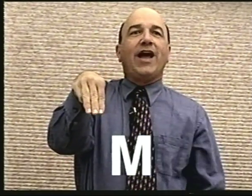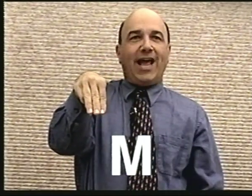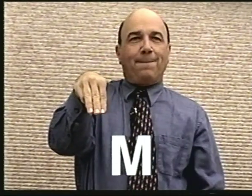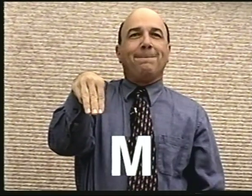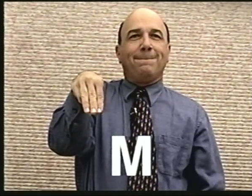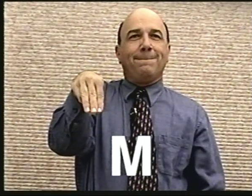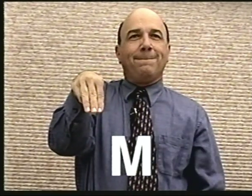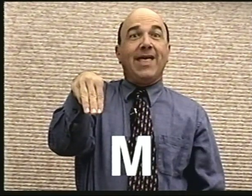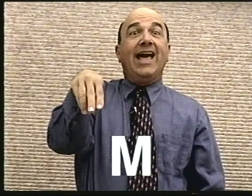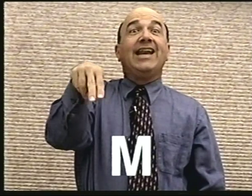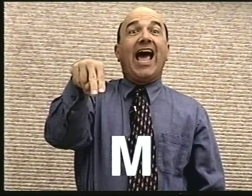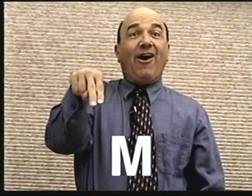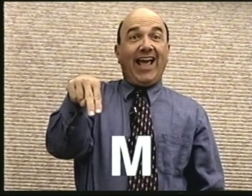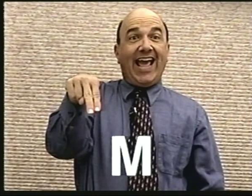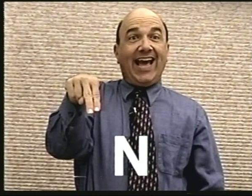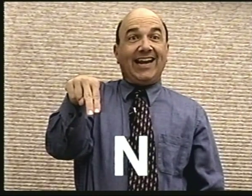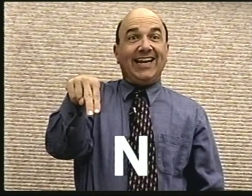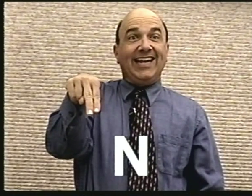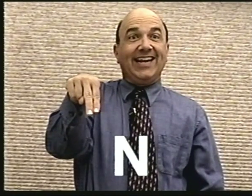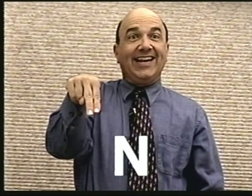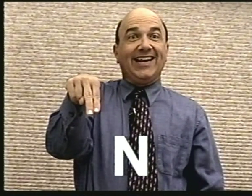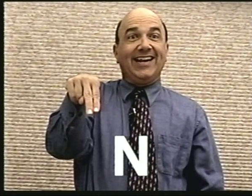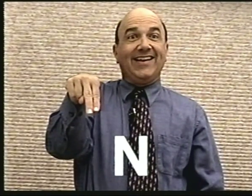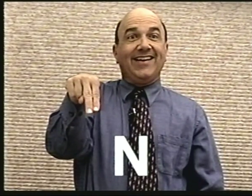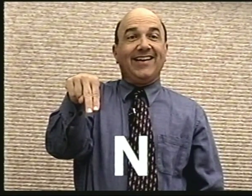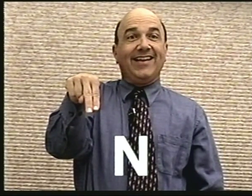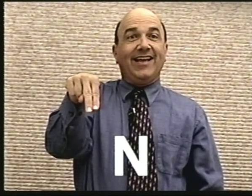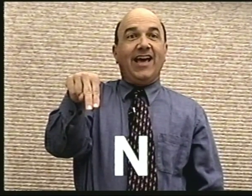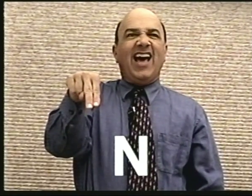M. Now N,